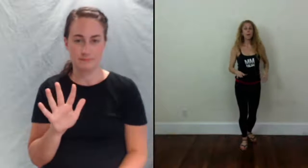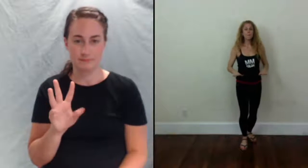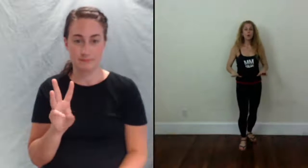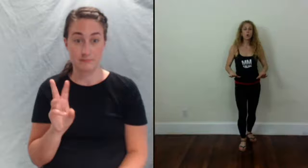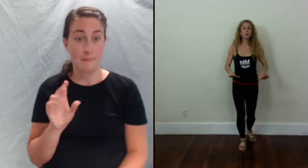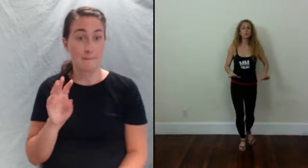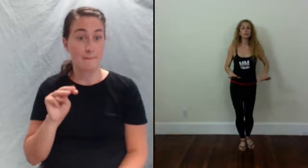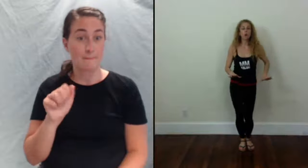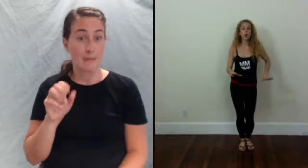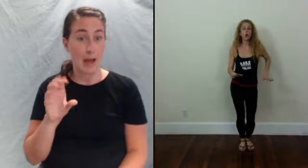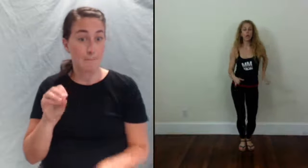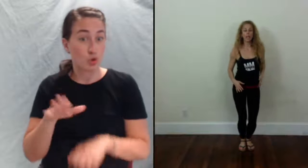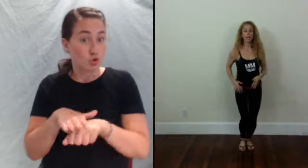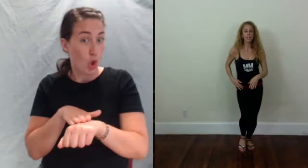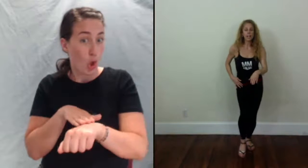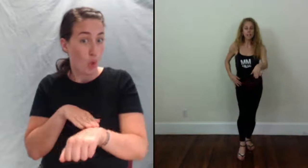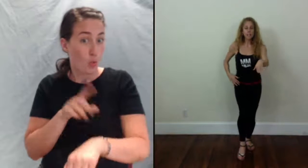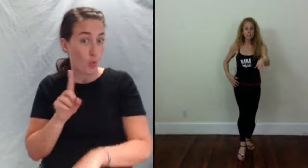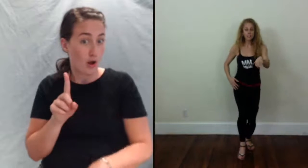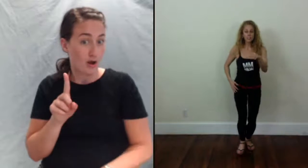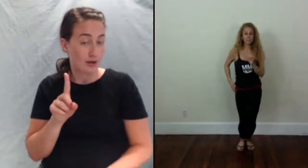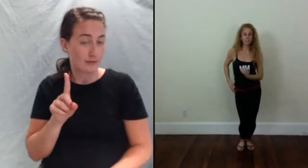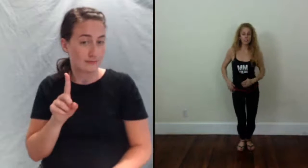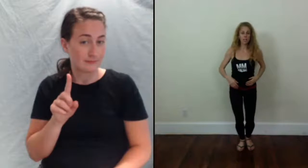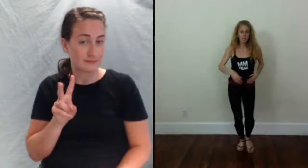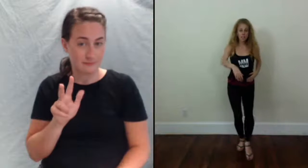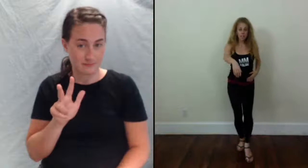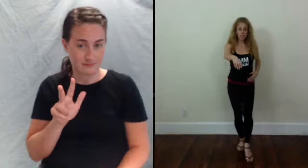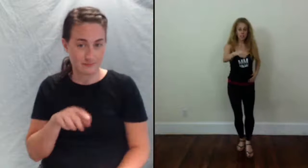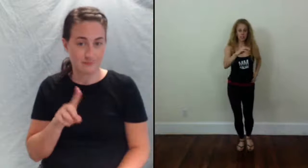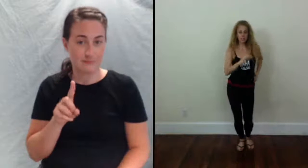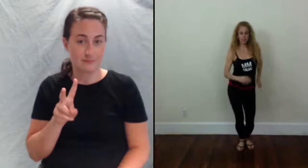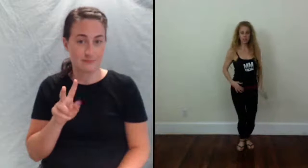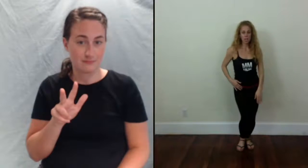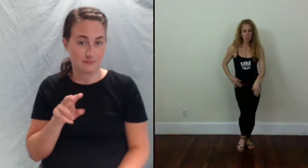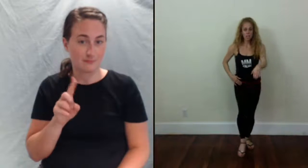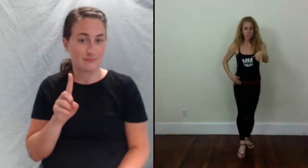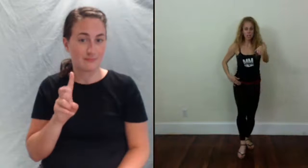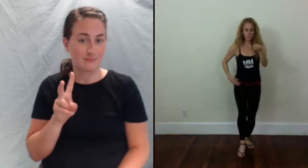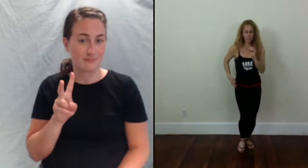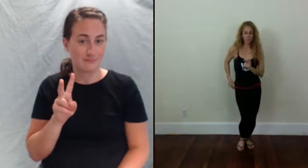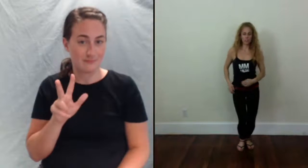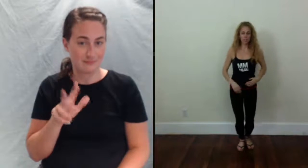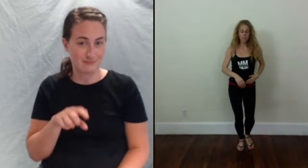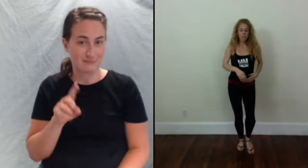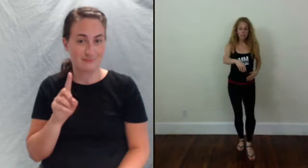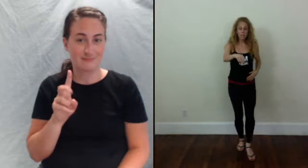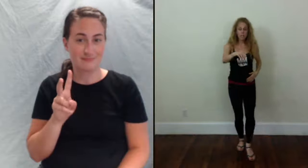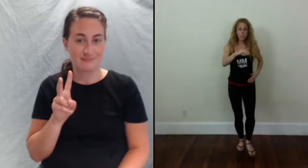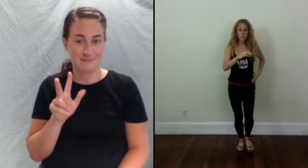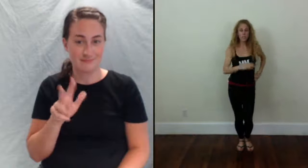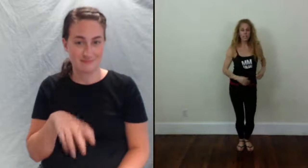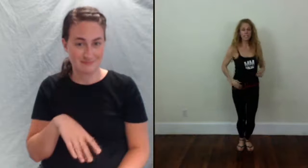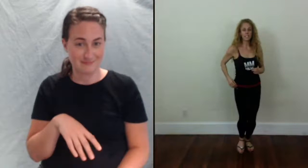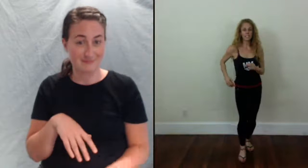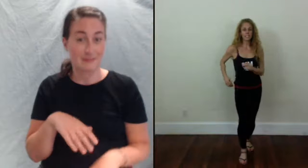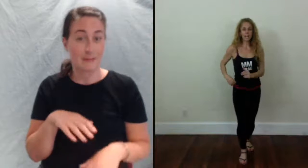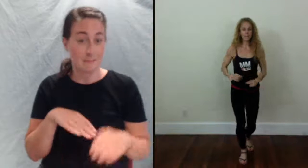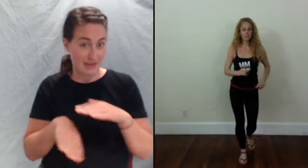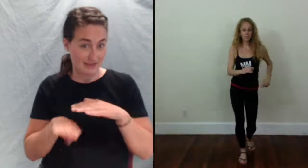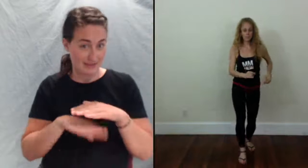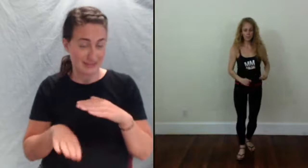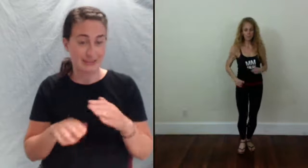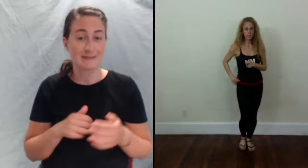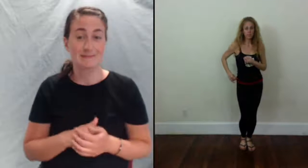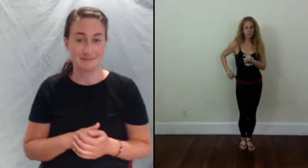and mambo slow. And touch, touch, touch, touch. Basic